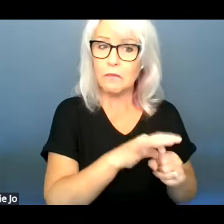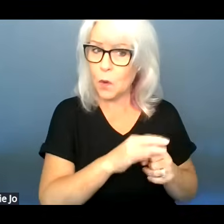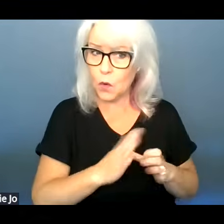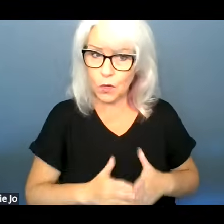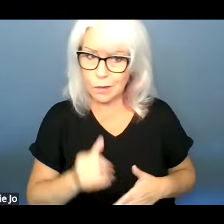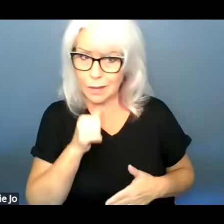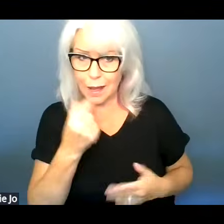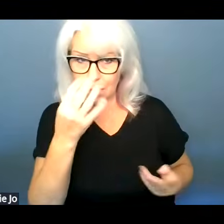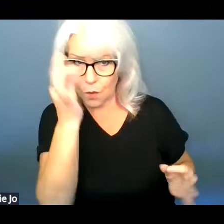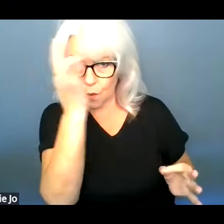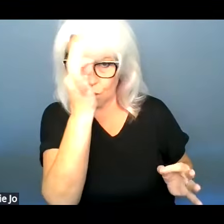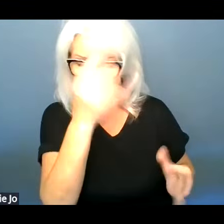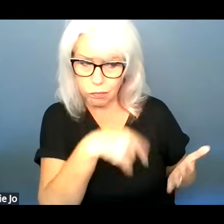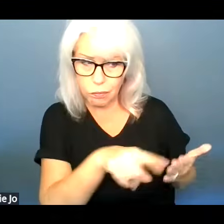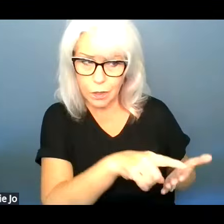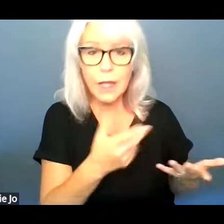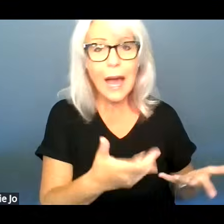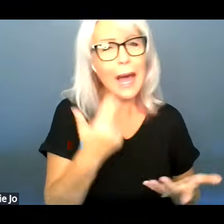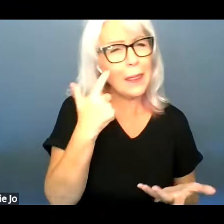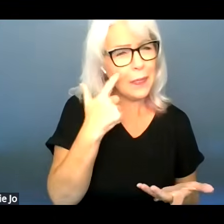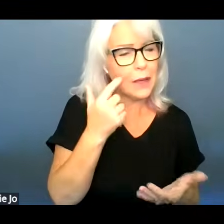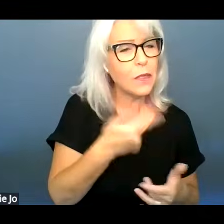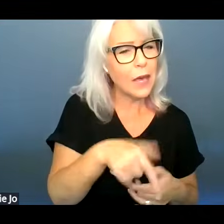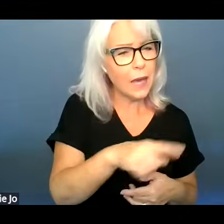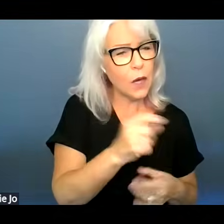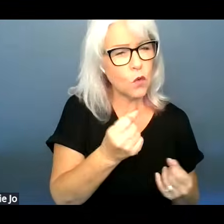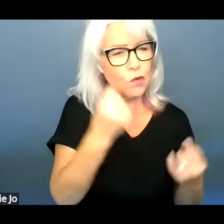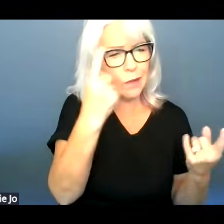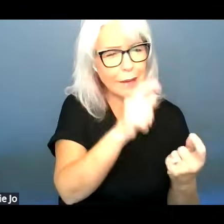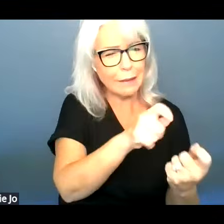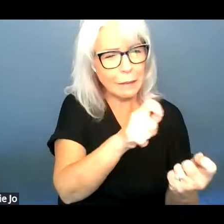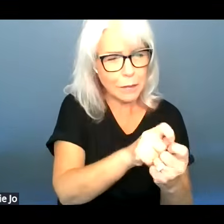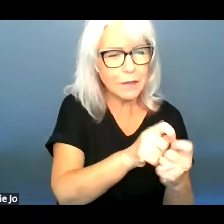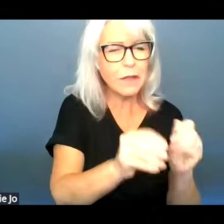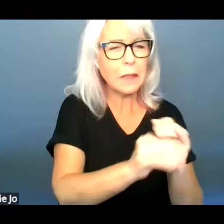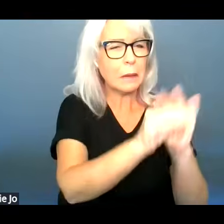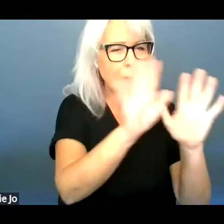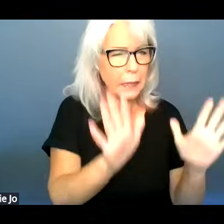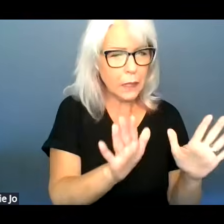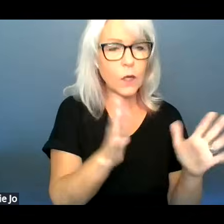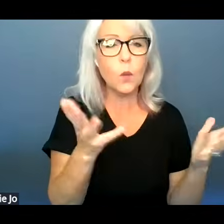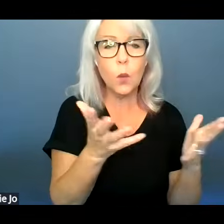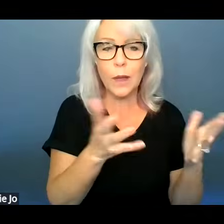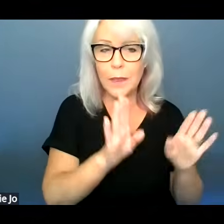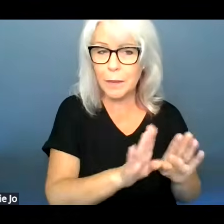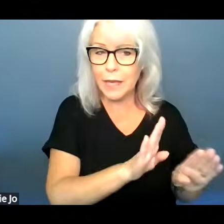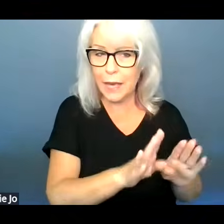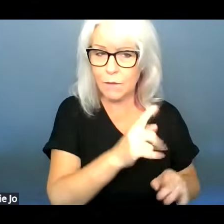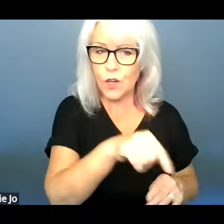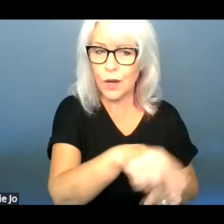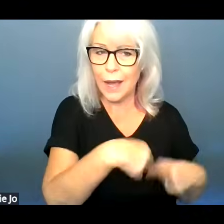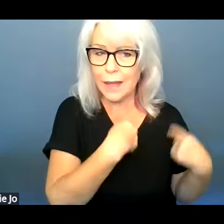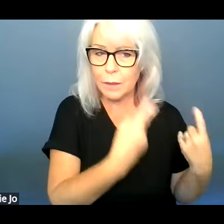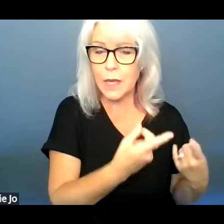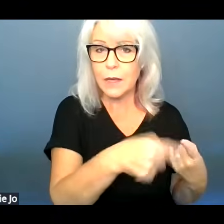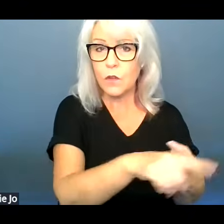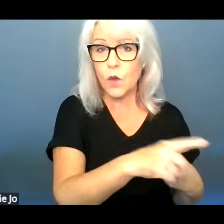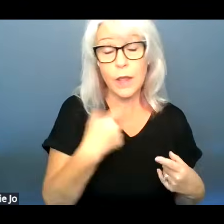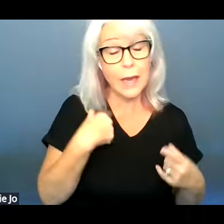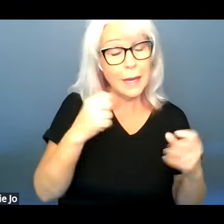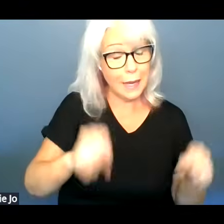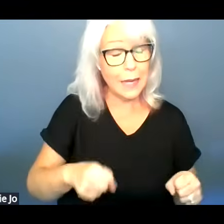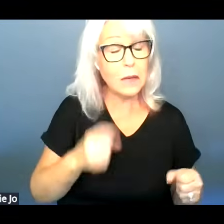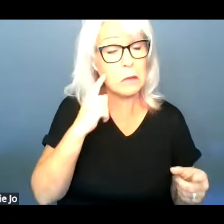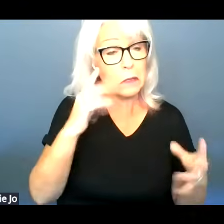understand precisely what the conduct is, so that they can make a decision whether or not to sign